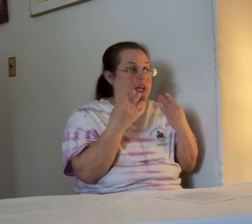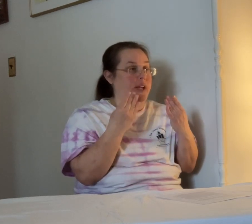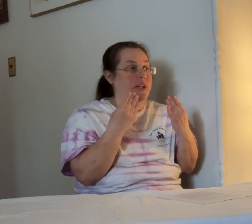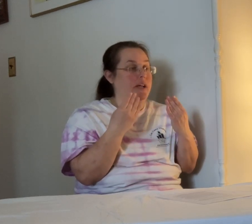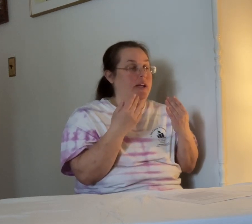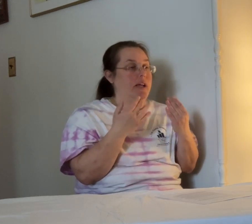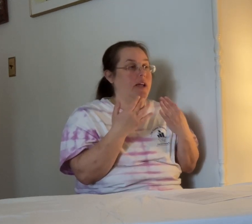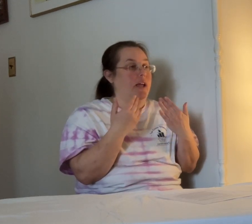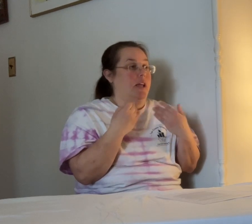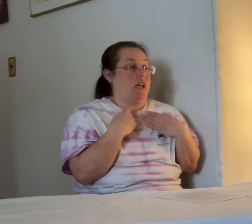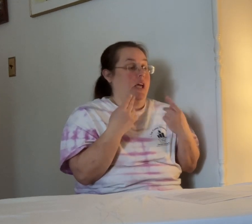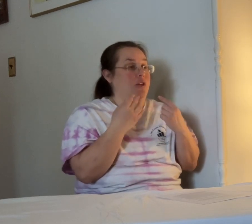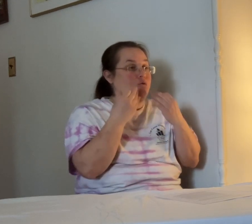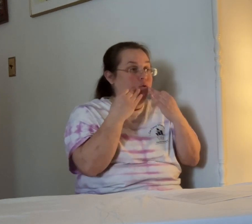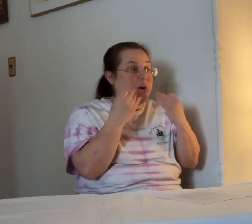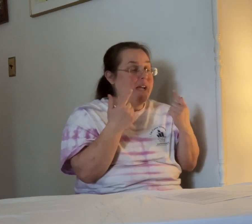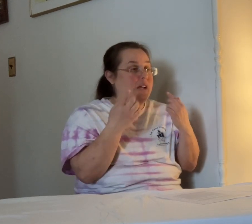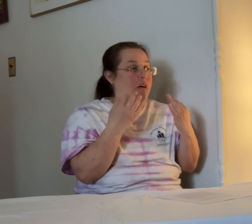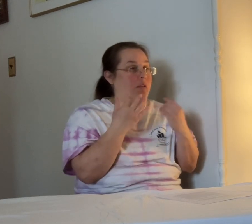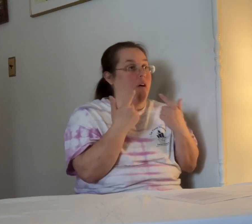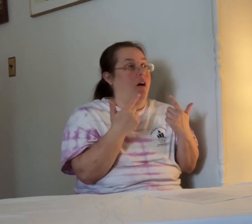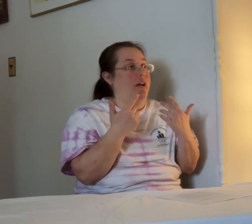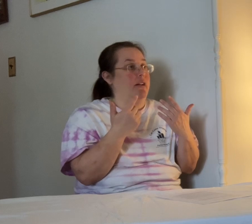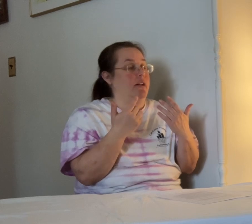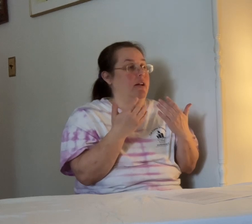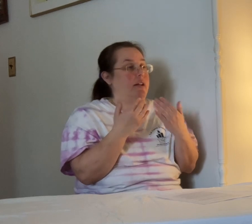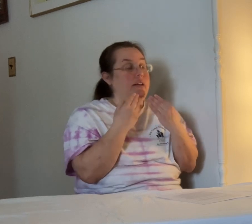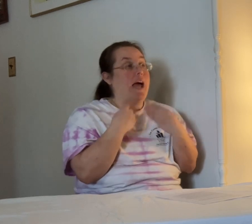person can read a lot. Now,